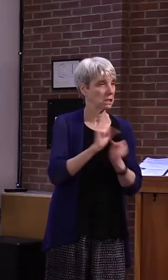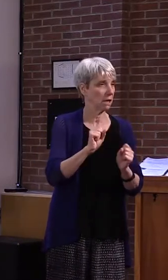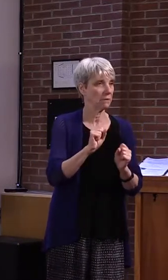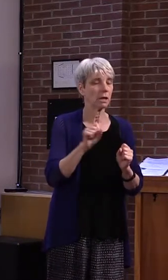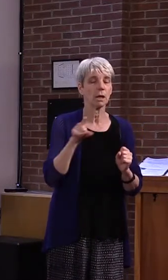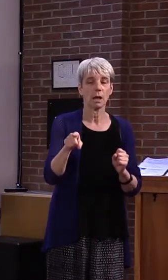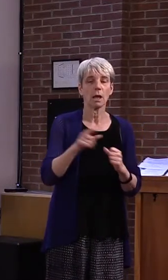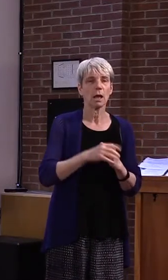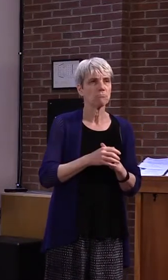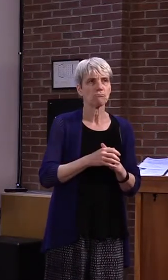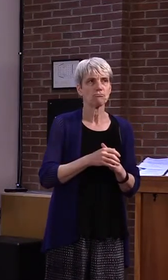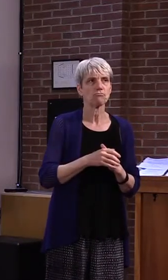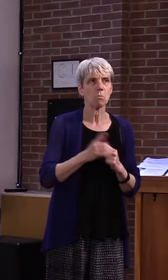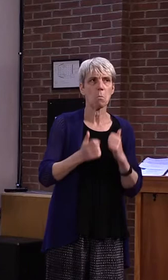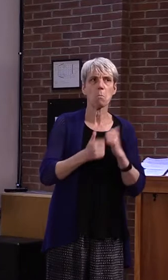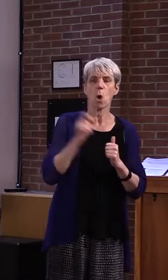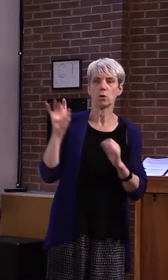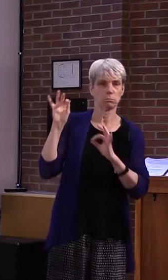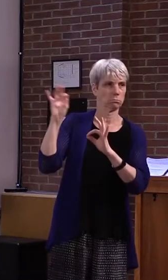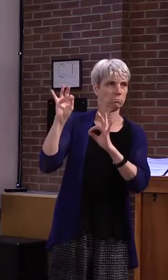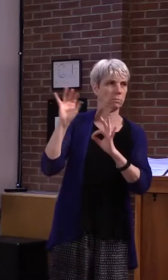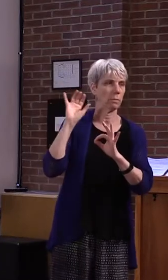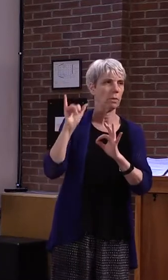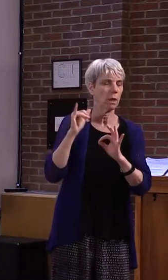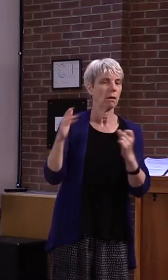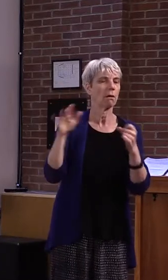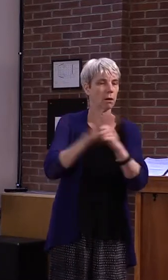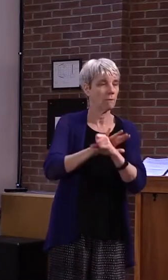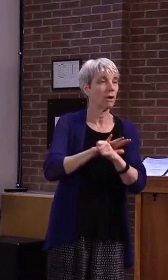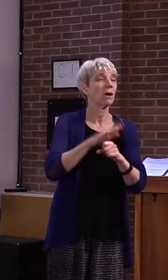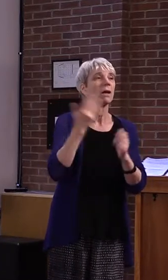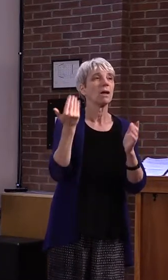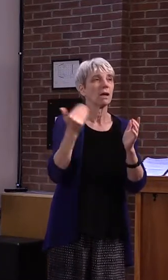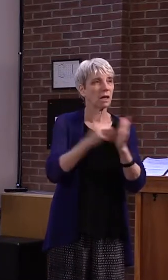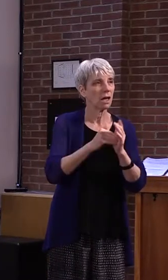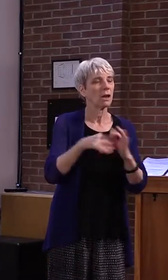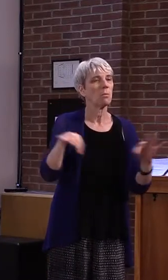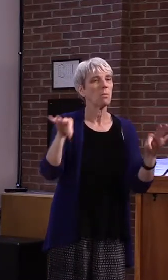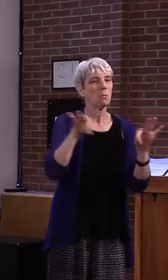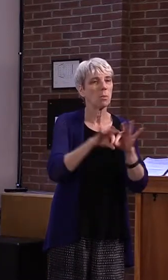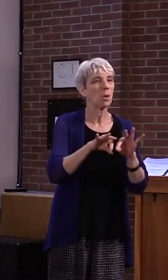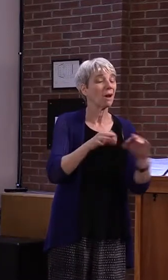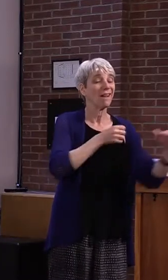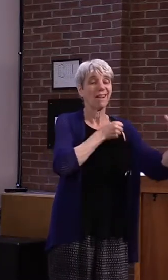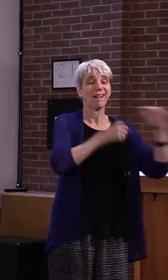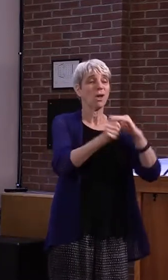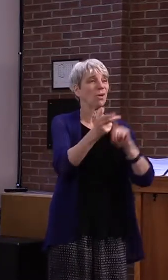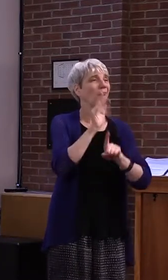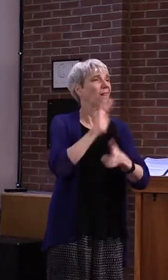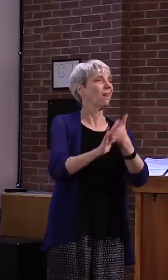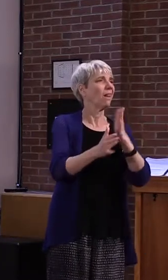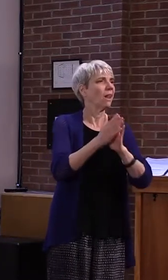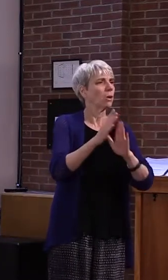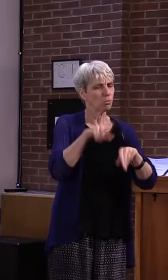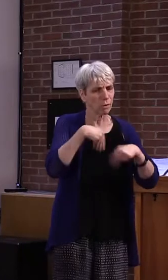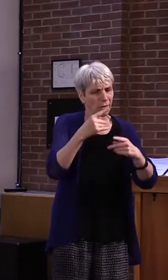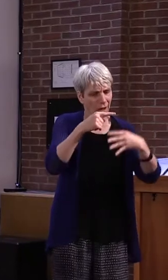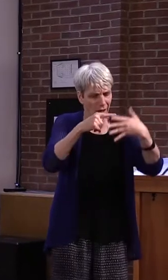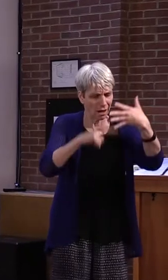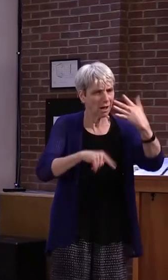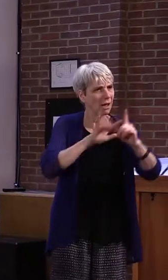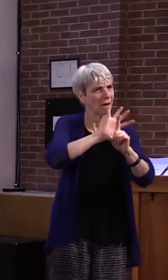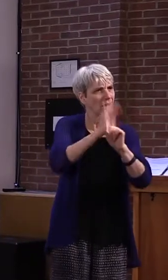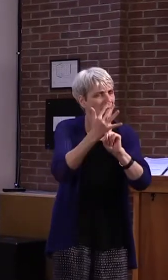think the Secretary covered the vast majority, including the importance of wrapping services around folks that are in any kind